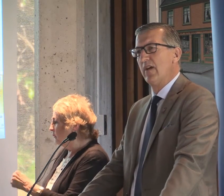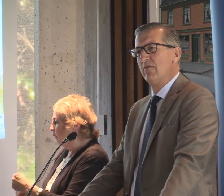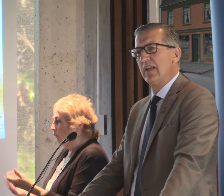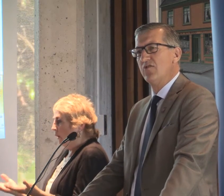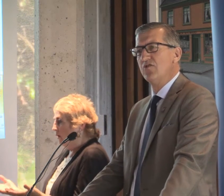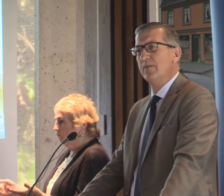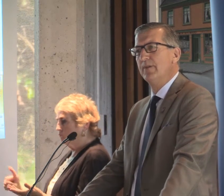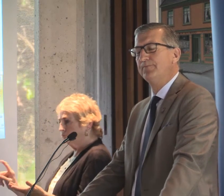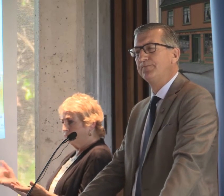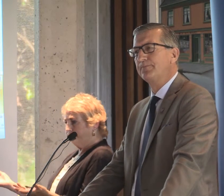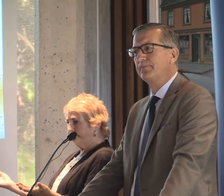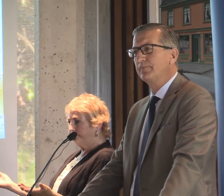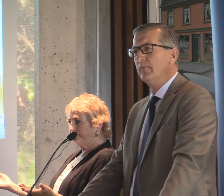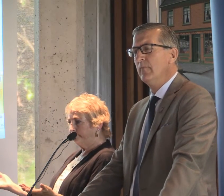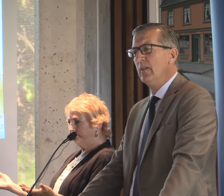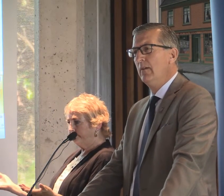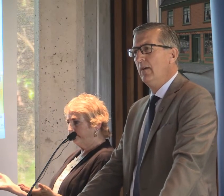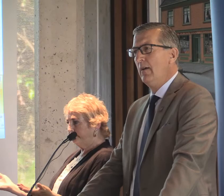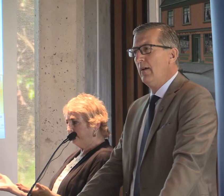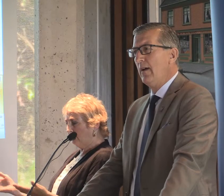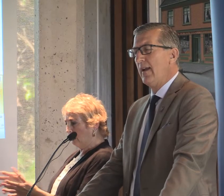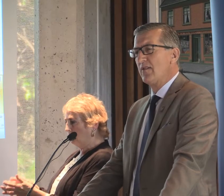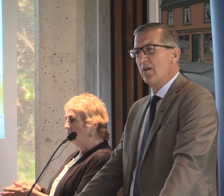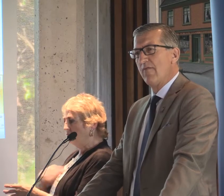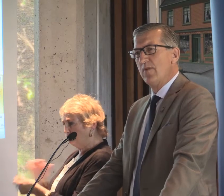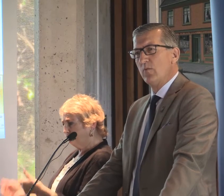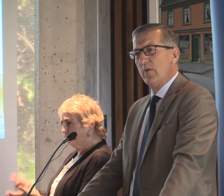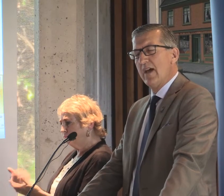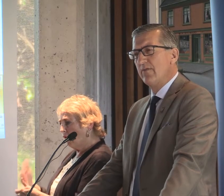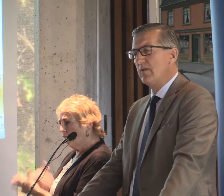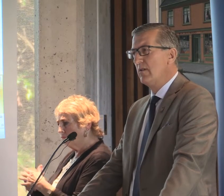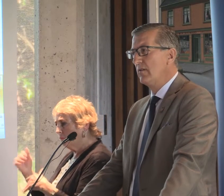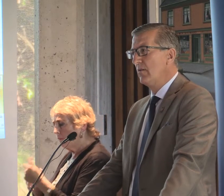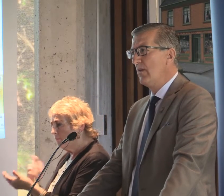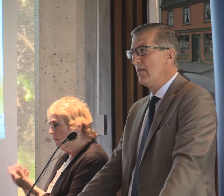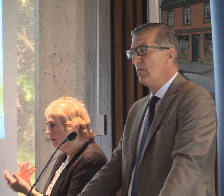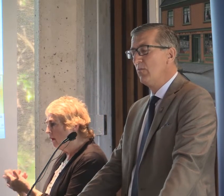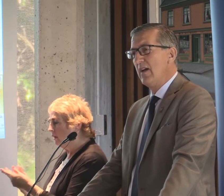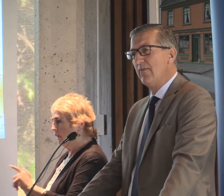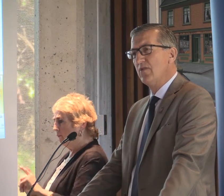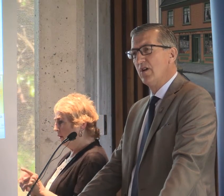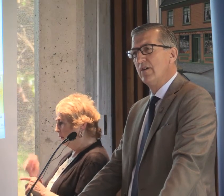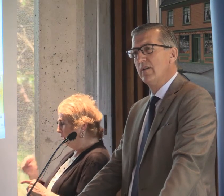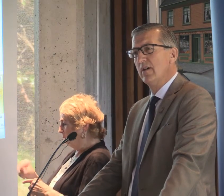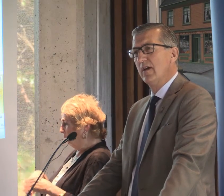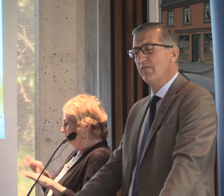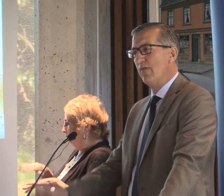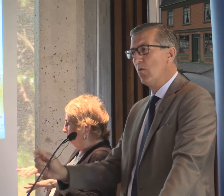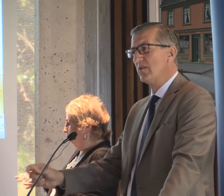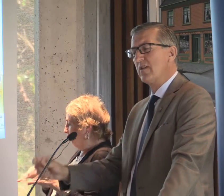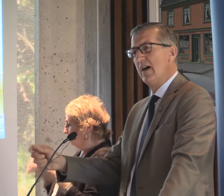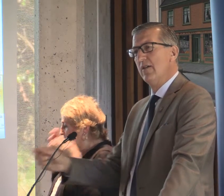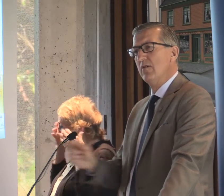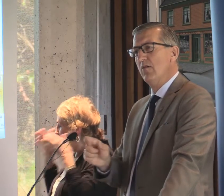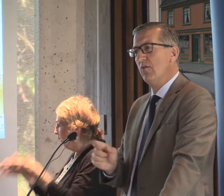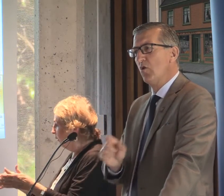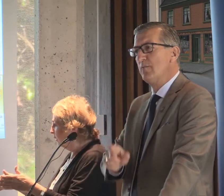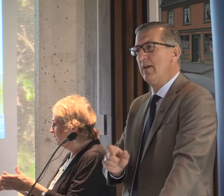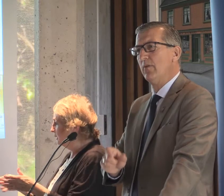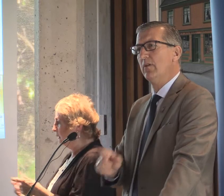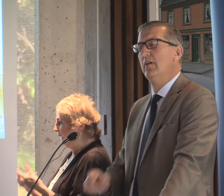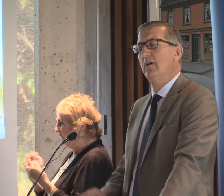to leave that relationship. And as a government, we haven't done and focused on